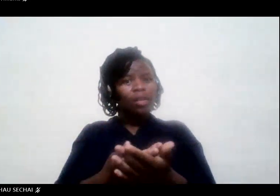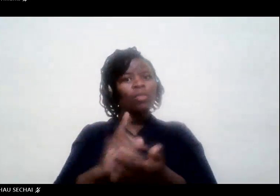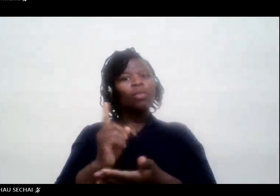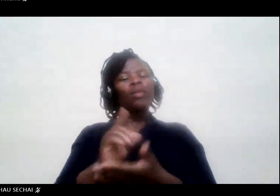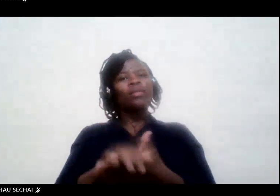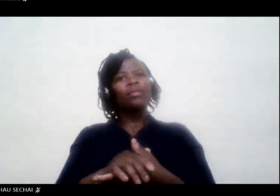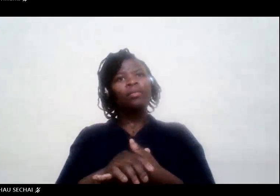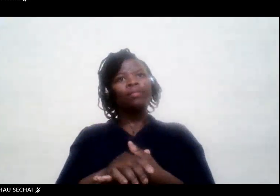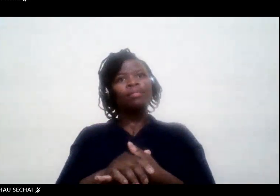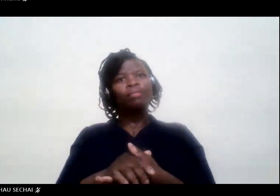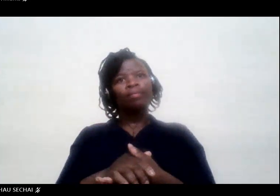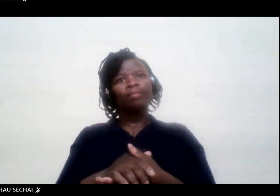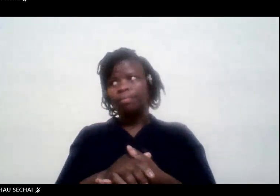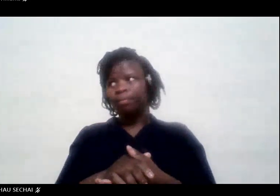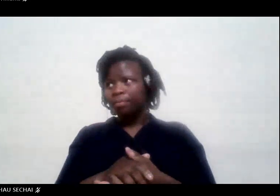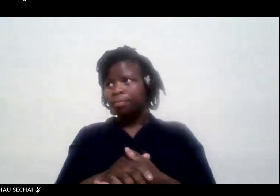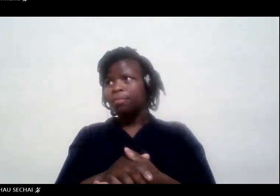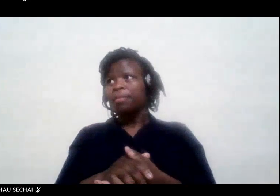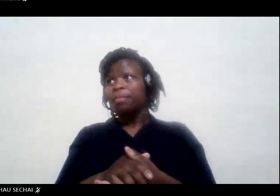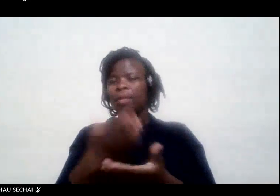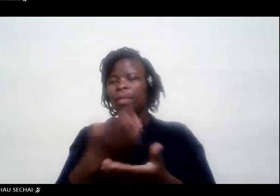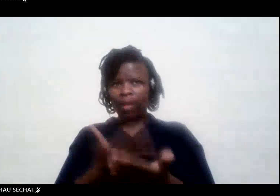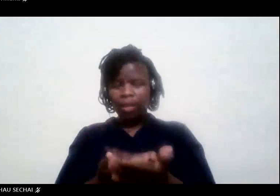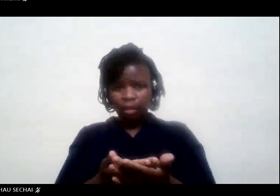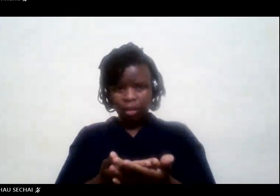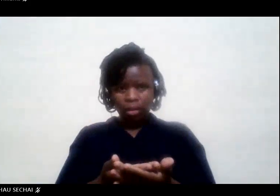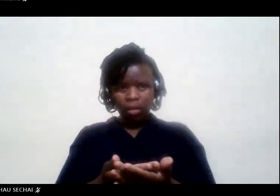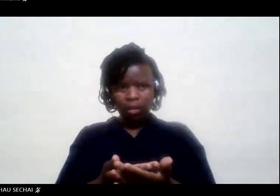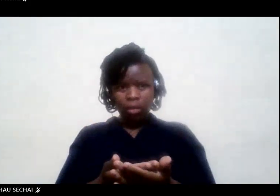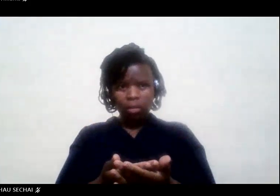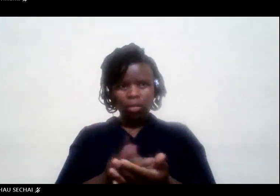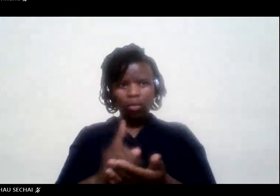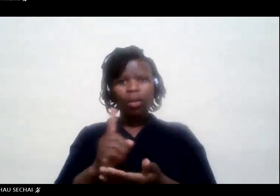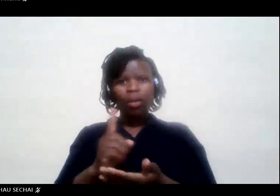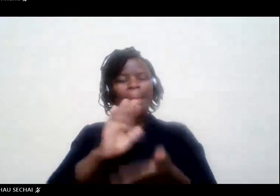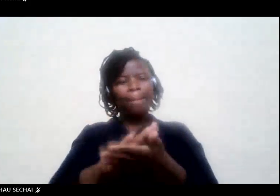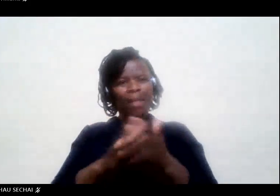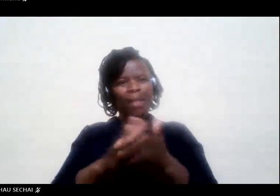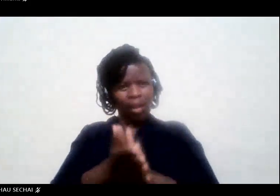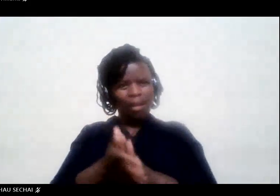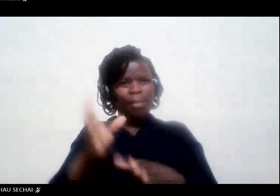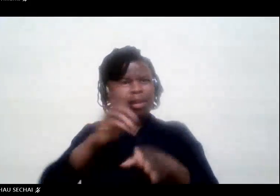become those, achieve those different professions? So very, very important.